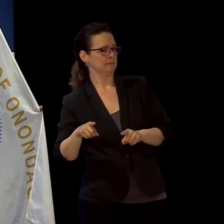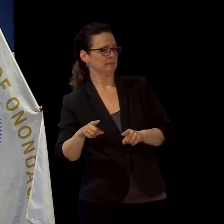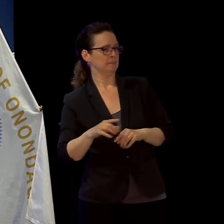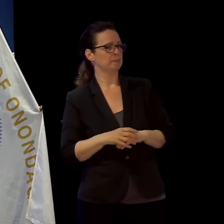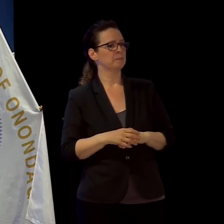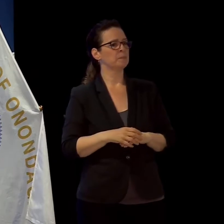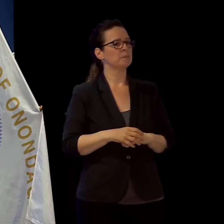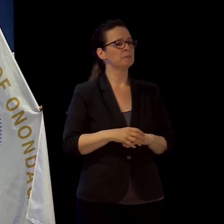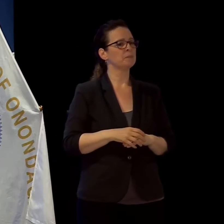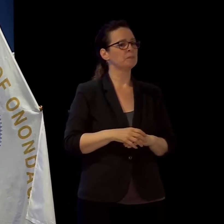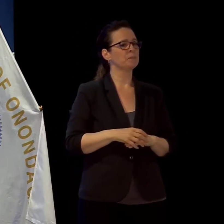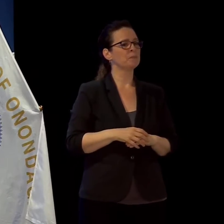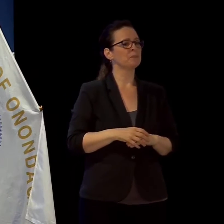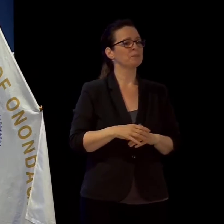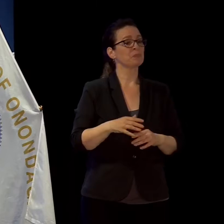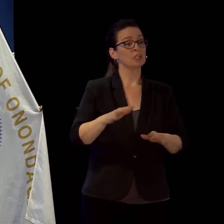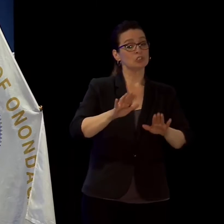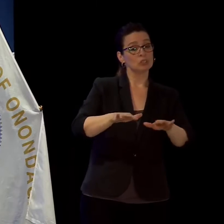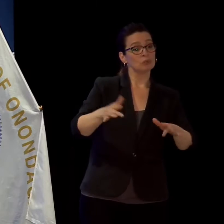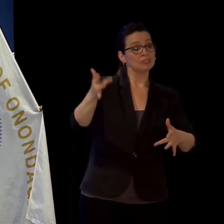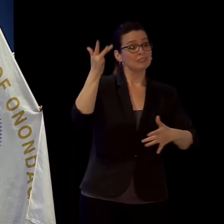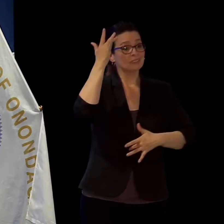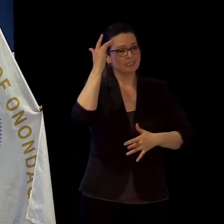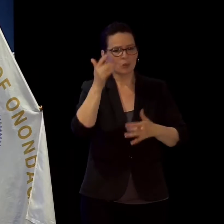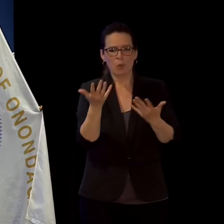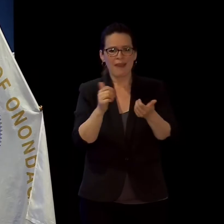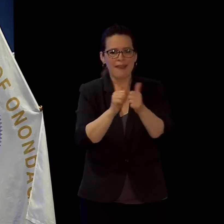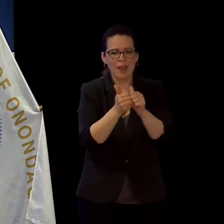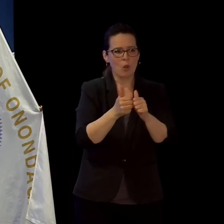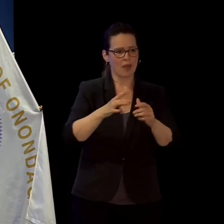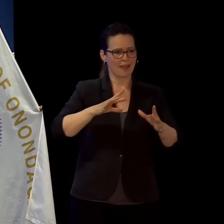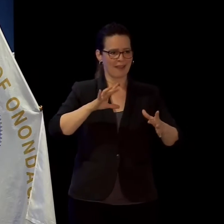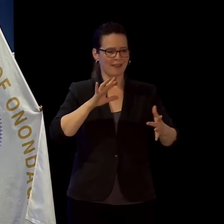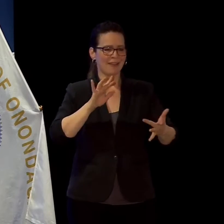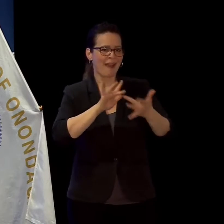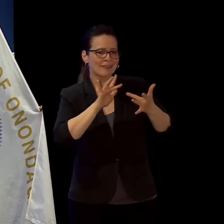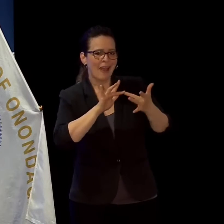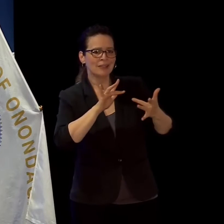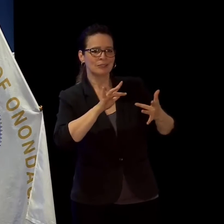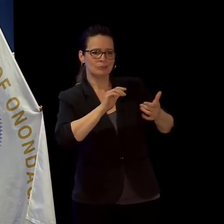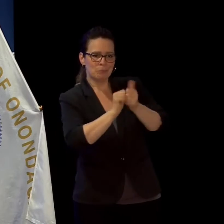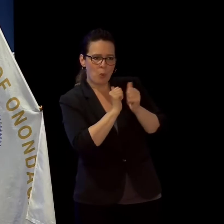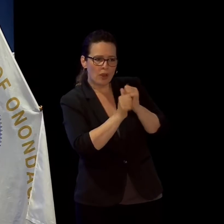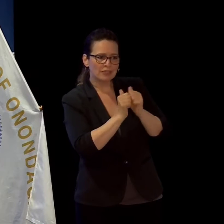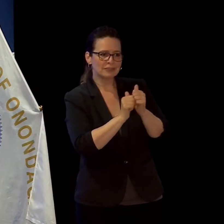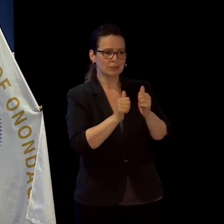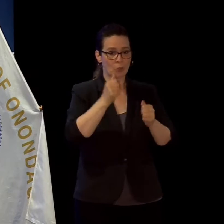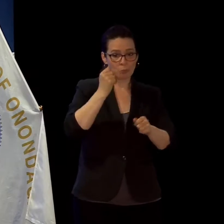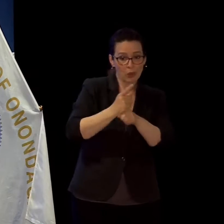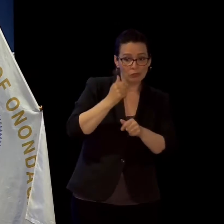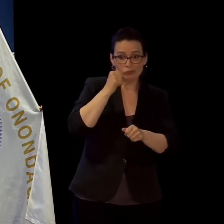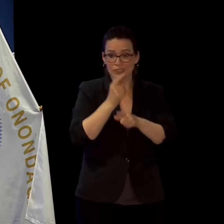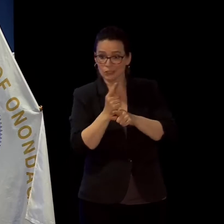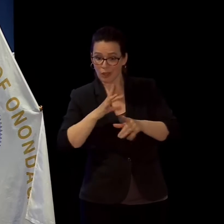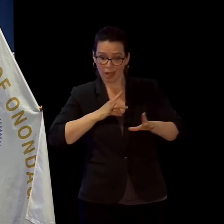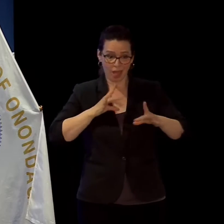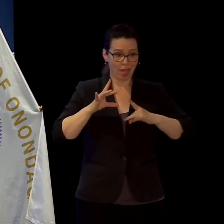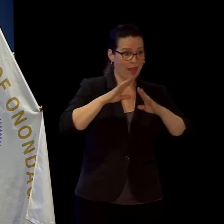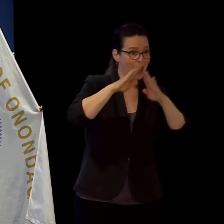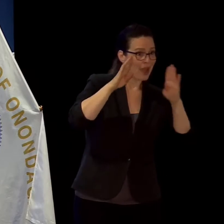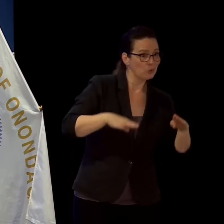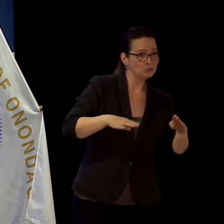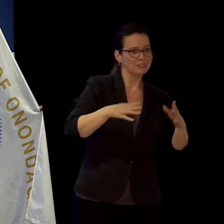this kid got it, whether from playing a sport or socializing. Their brother gets it. The family gets